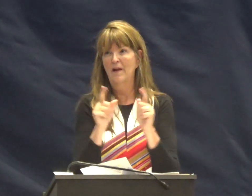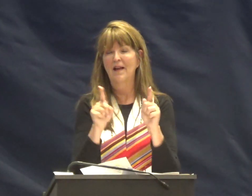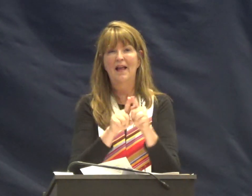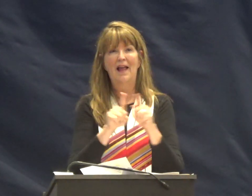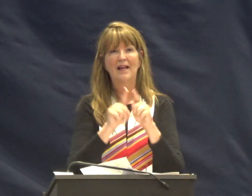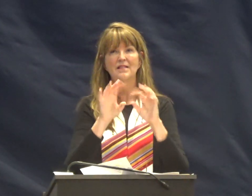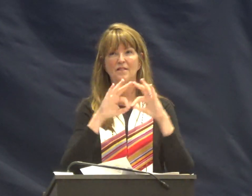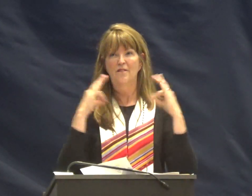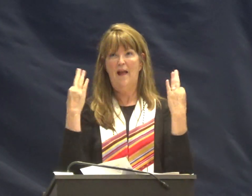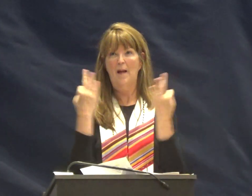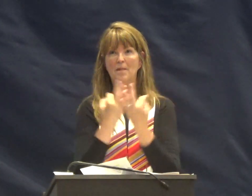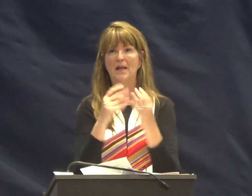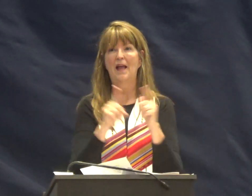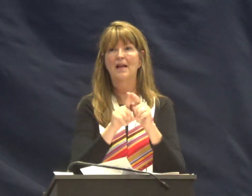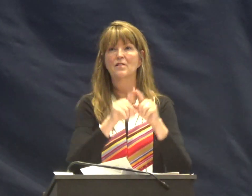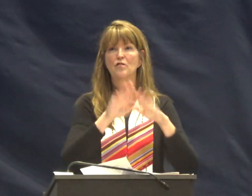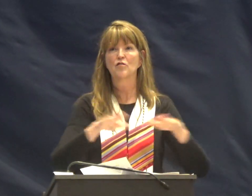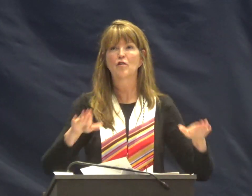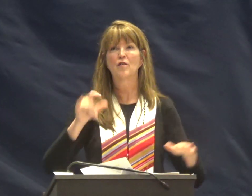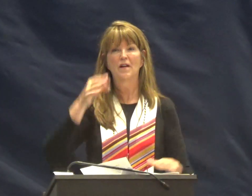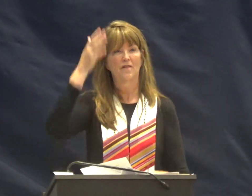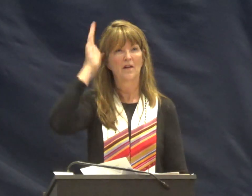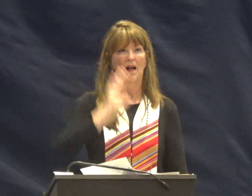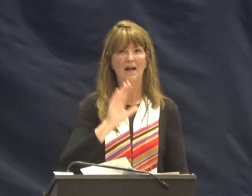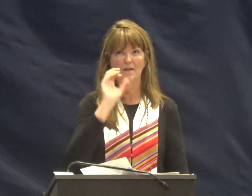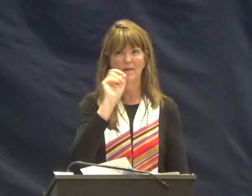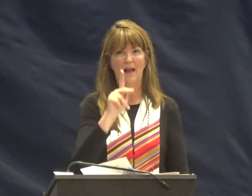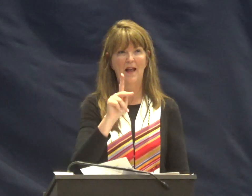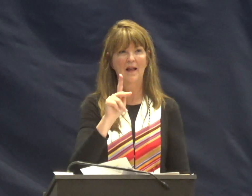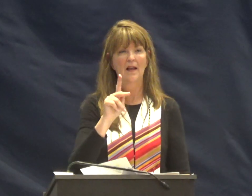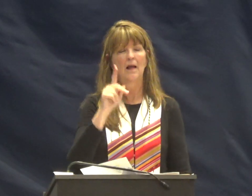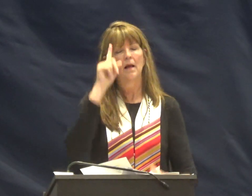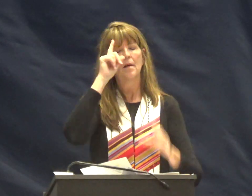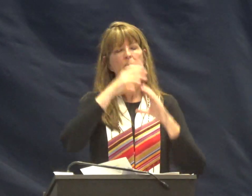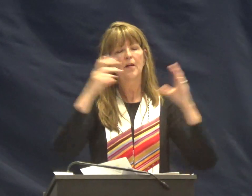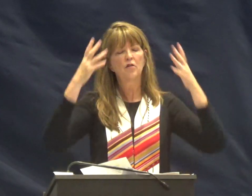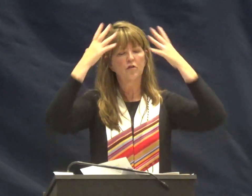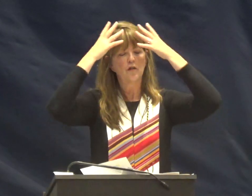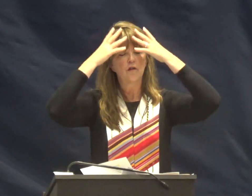So we will be now collecting our offering and taking